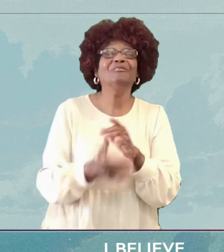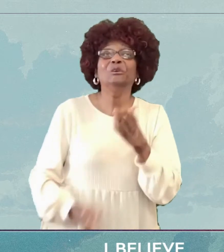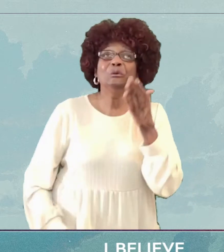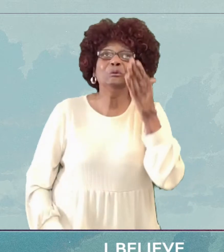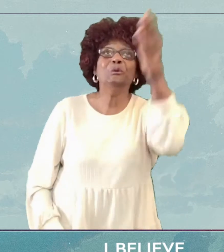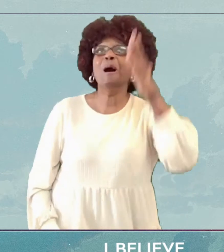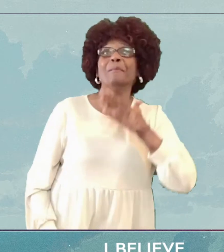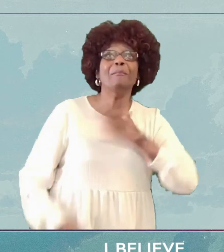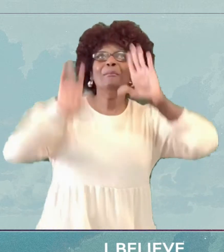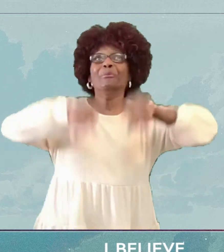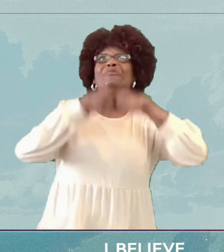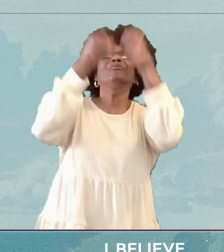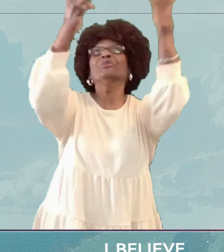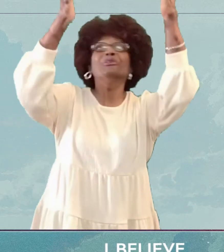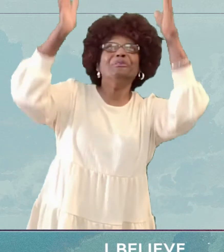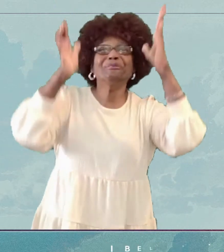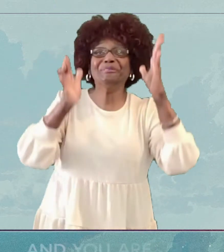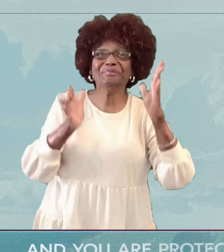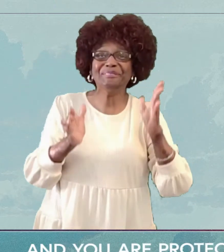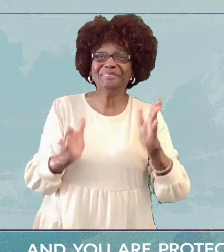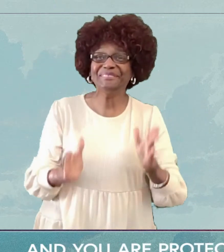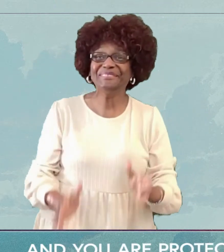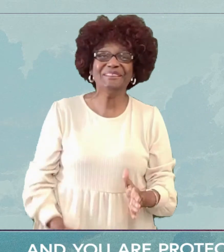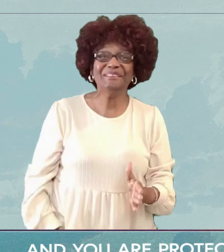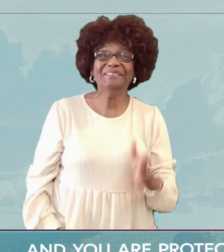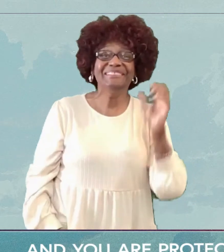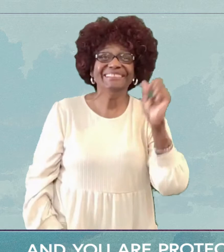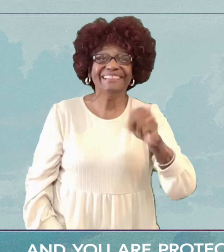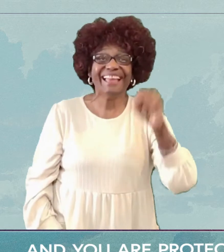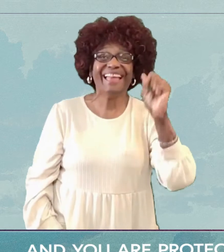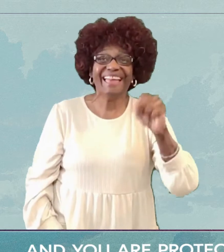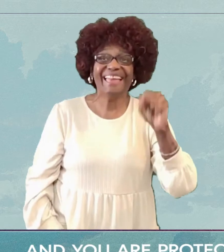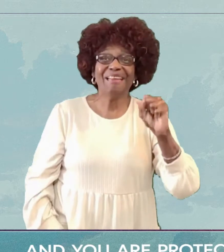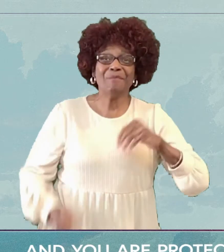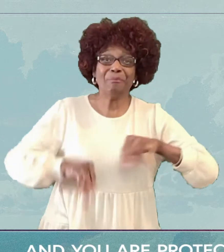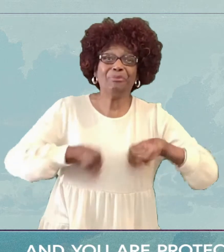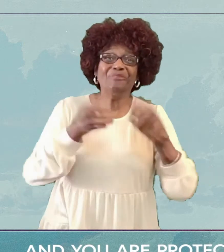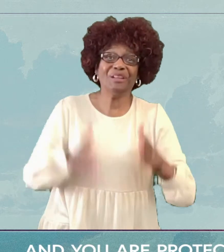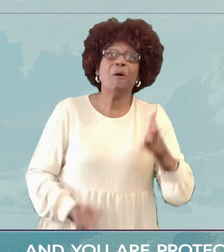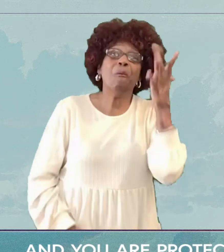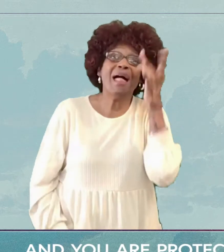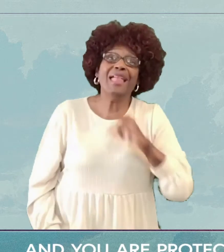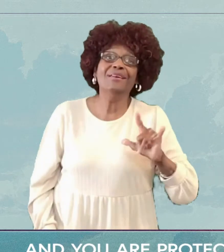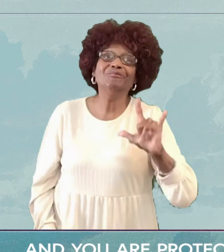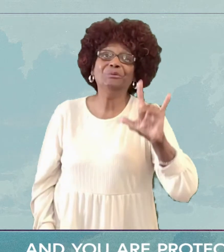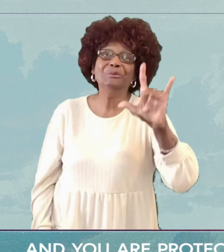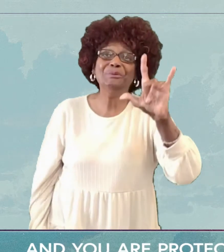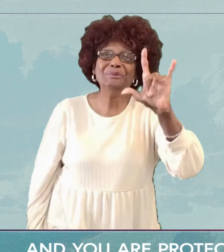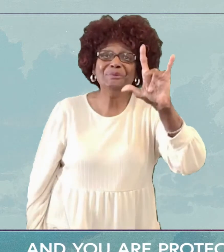that you are provider And you are protector You are the one